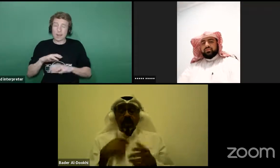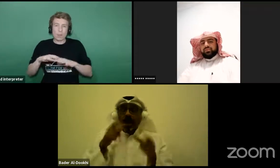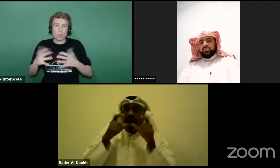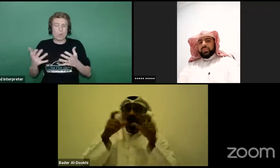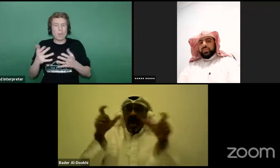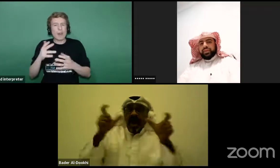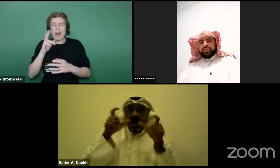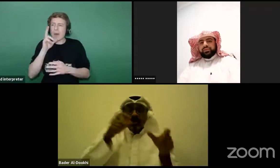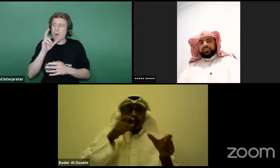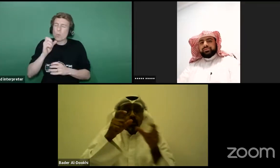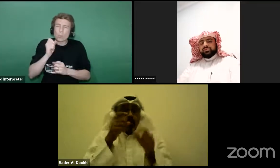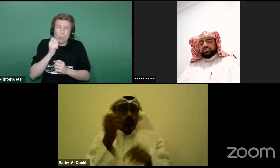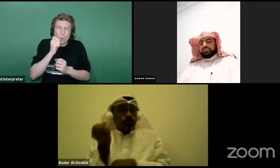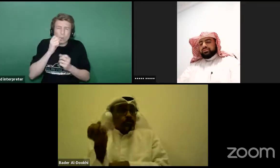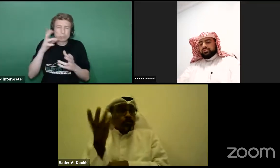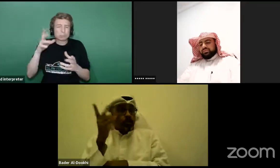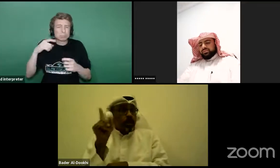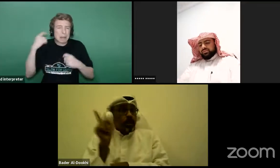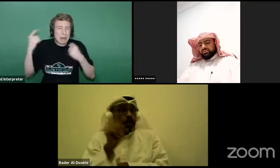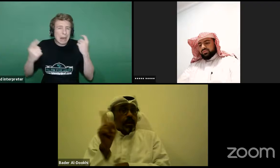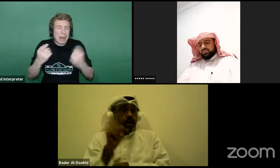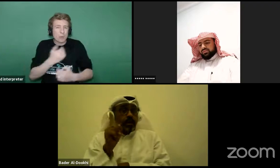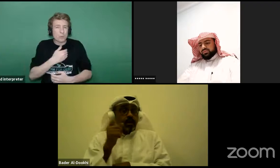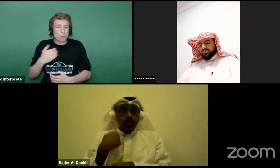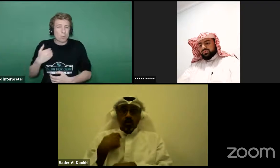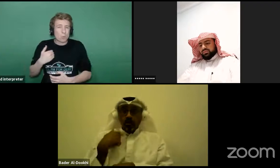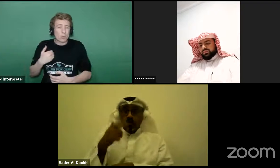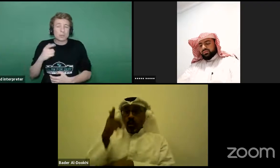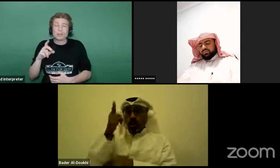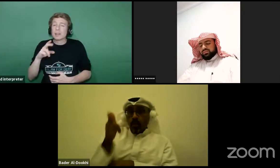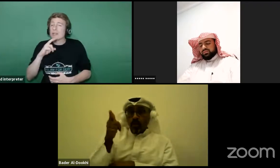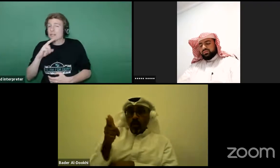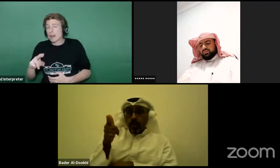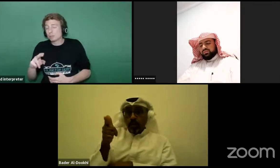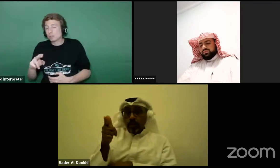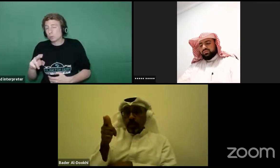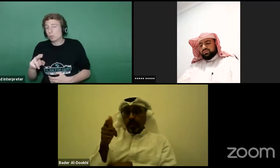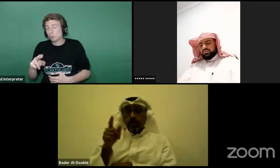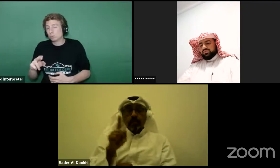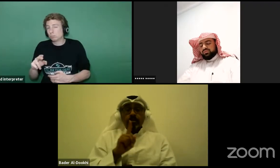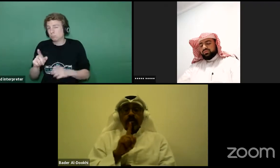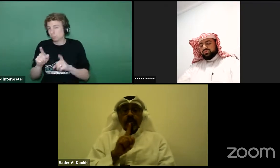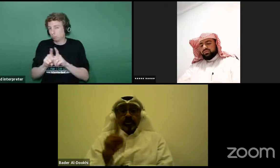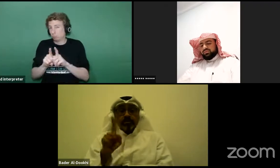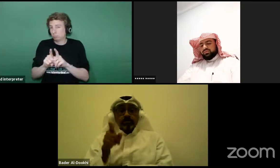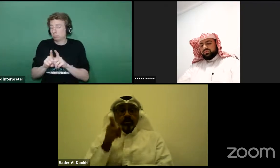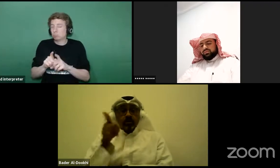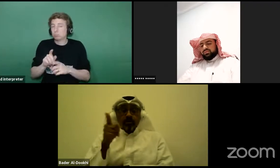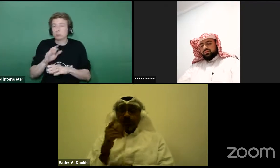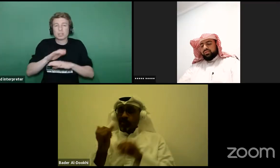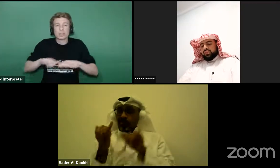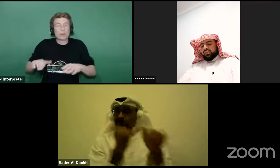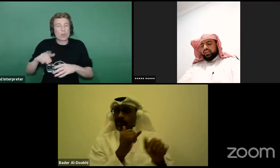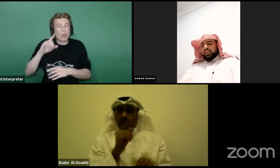words in the mornings and in the afternoons, and be not of those who are neglectful.